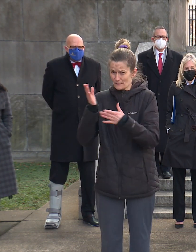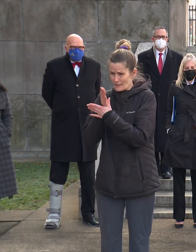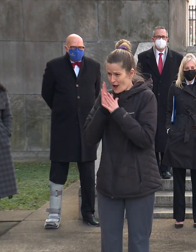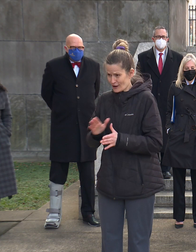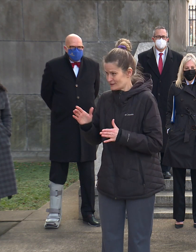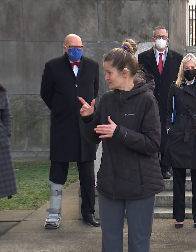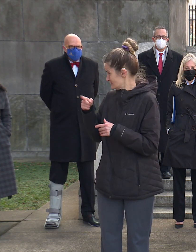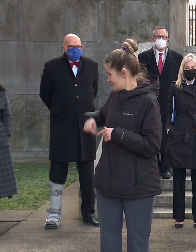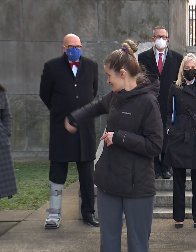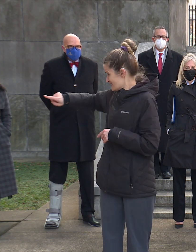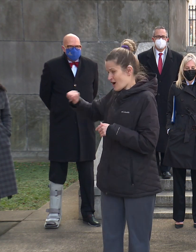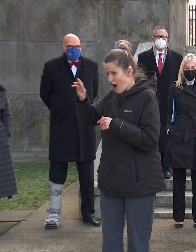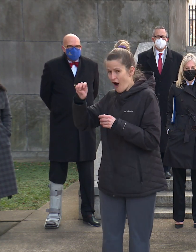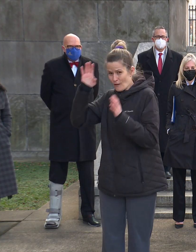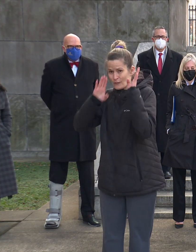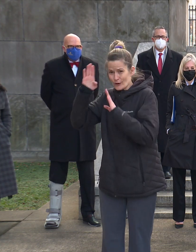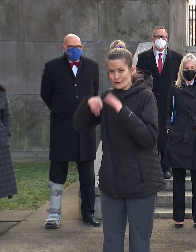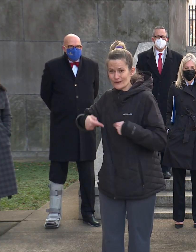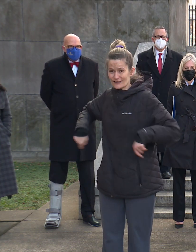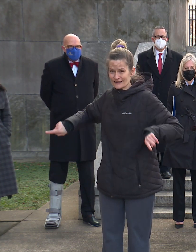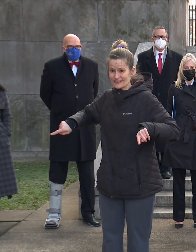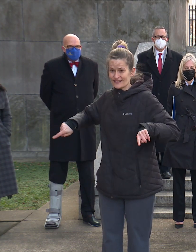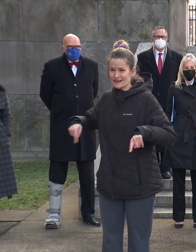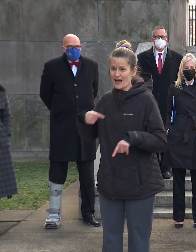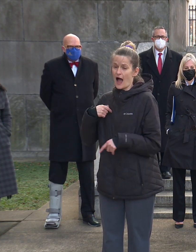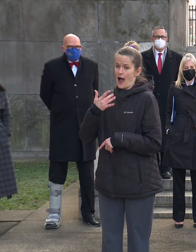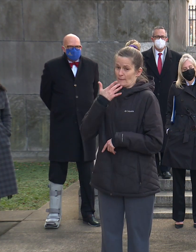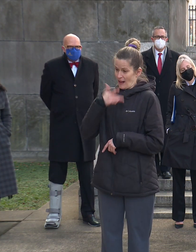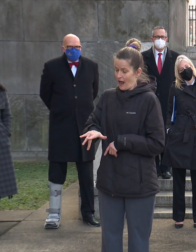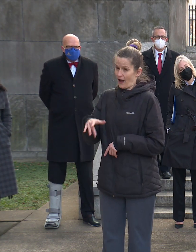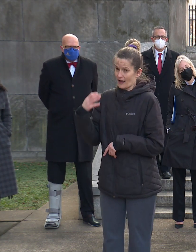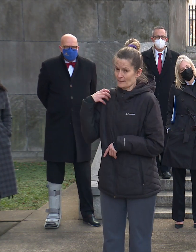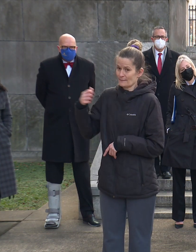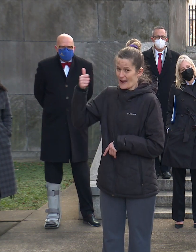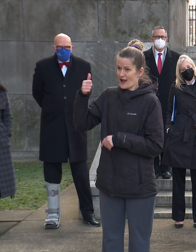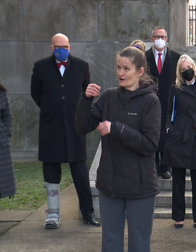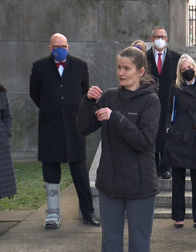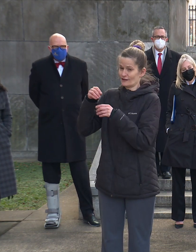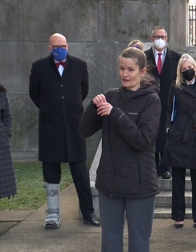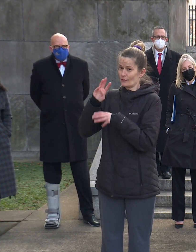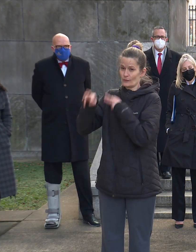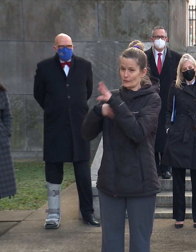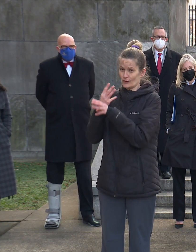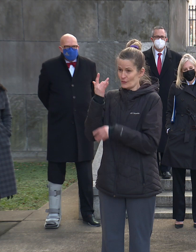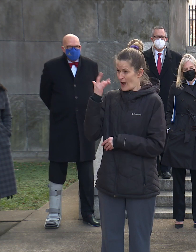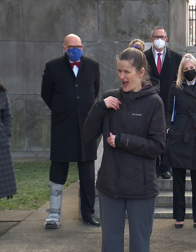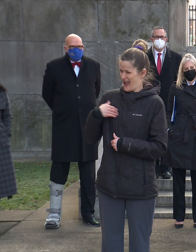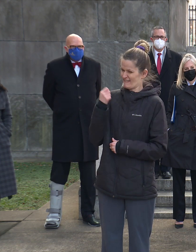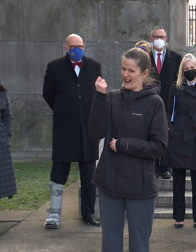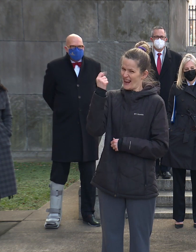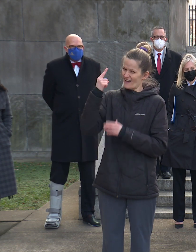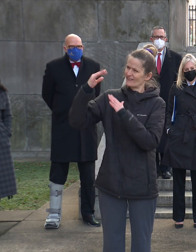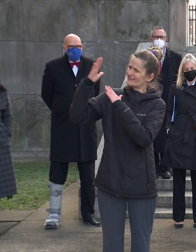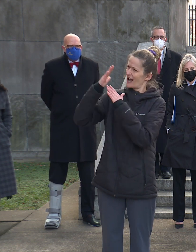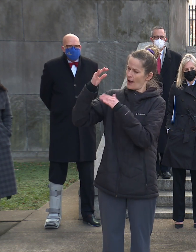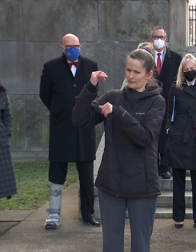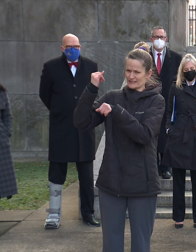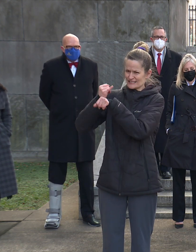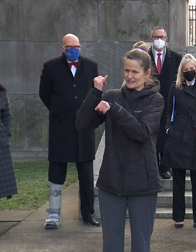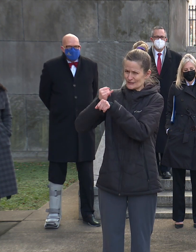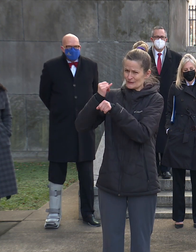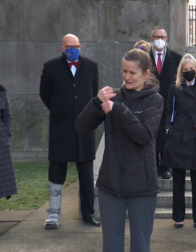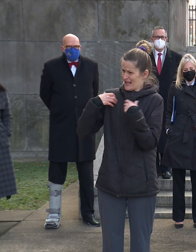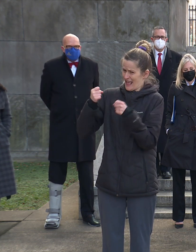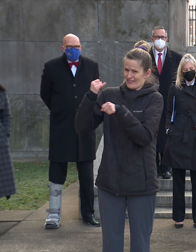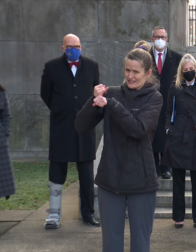that I am the luckiest mayor in the world because I have 11 of the leading health institutions and their leaders in the world who